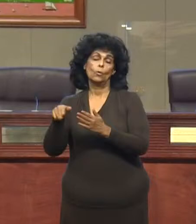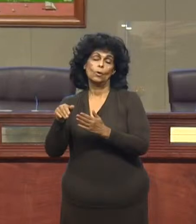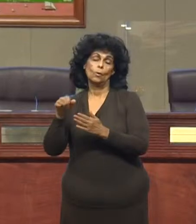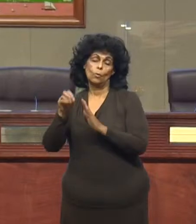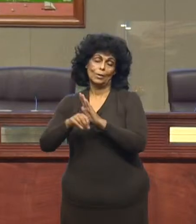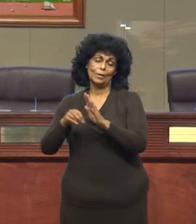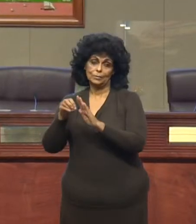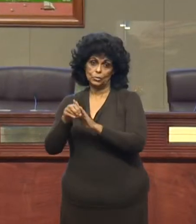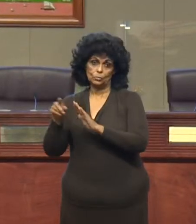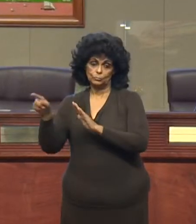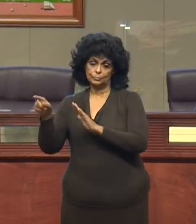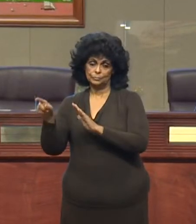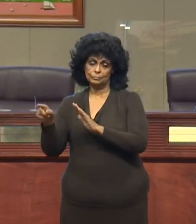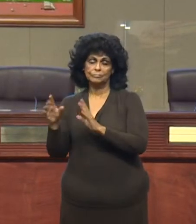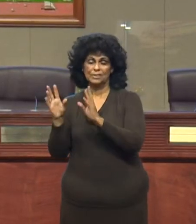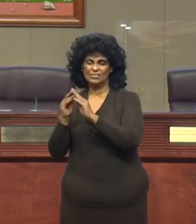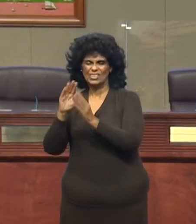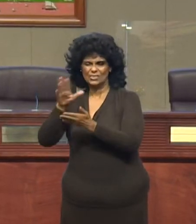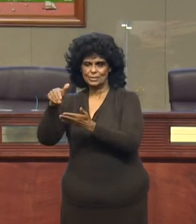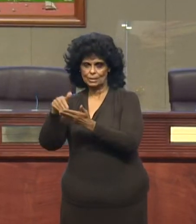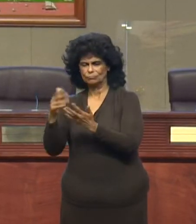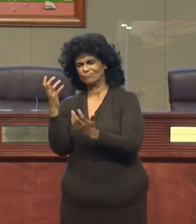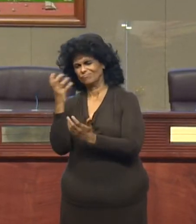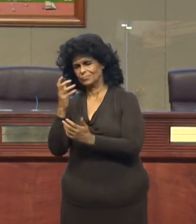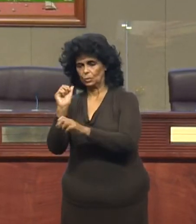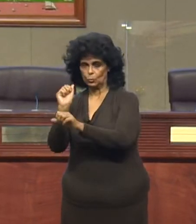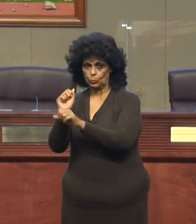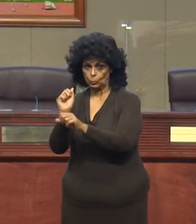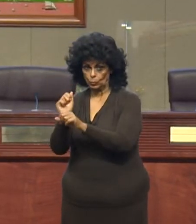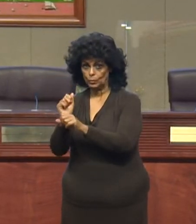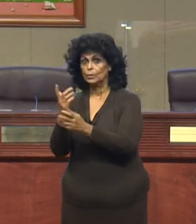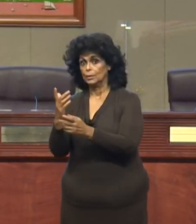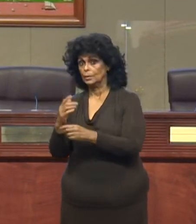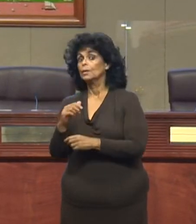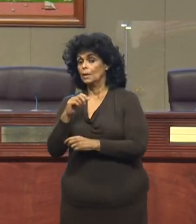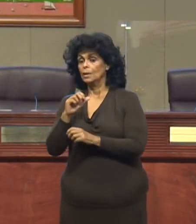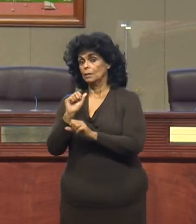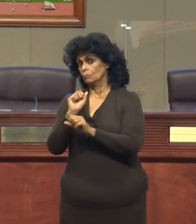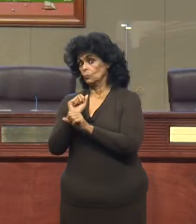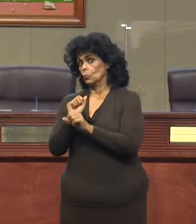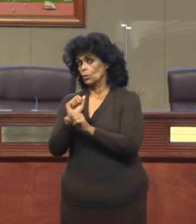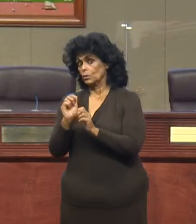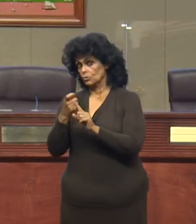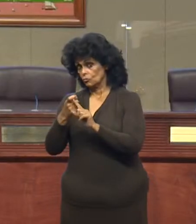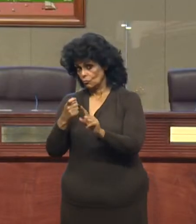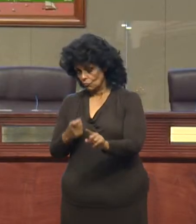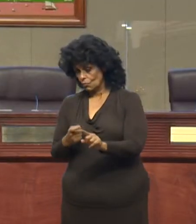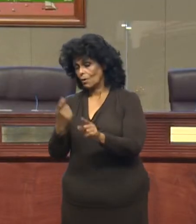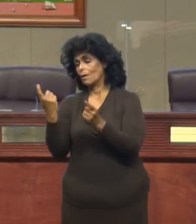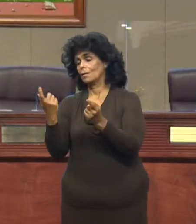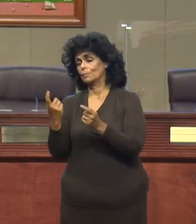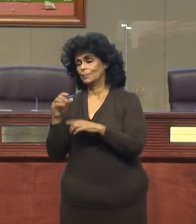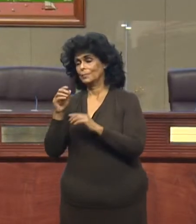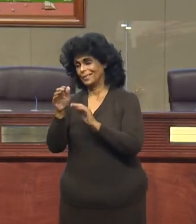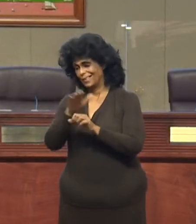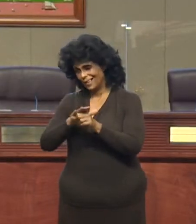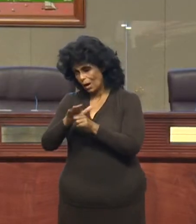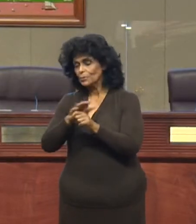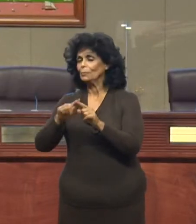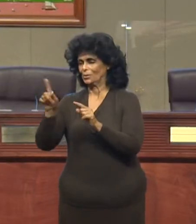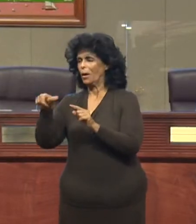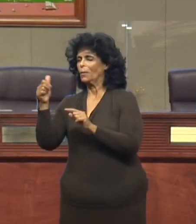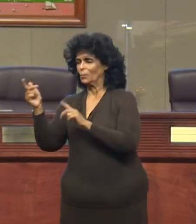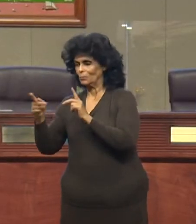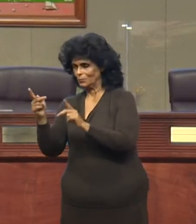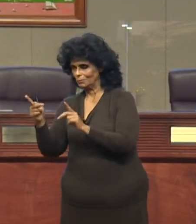the virus, and not just by the employees of Orange County government. The mayor will recognize some individuals, both who have worked for the county and outside of